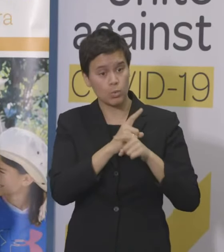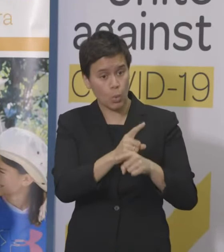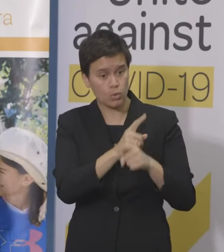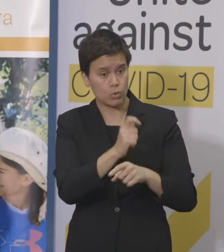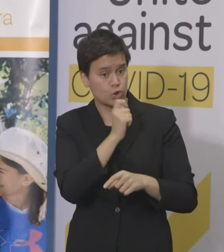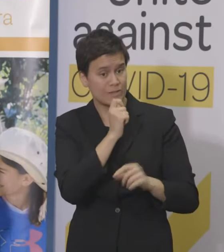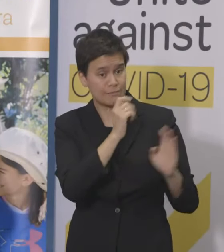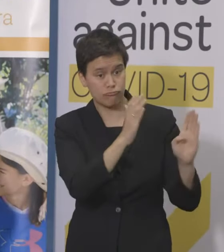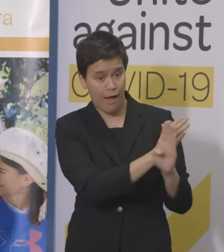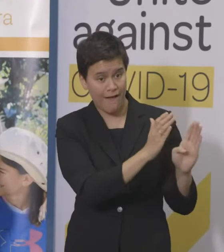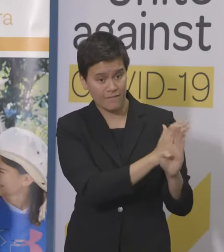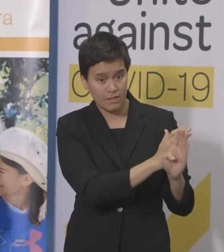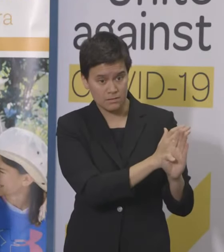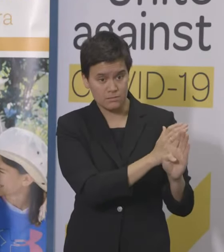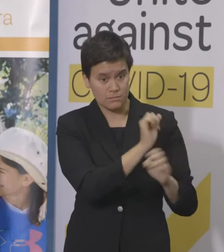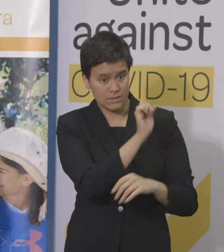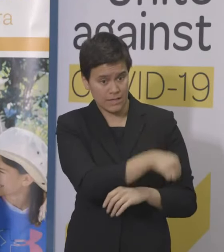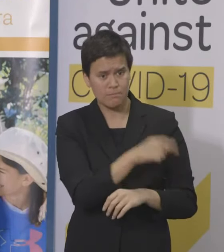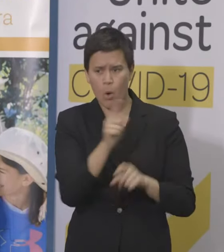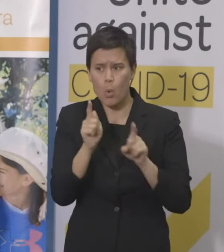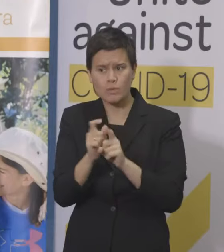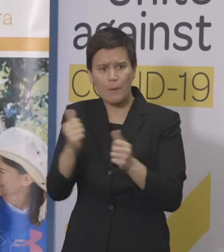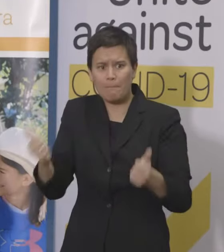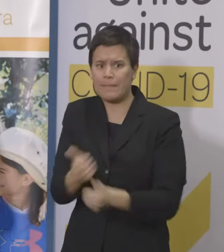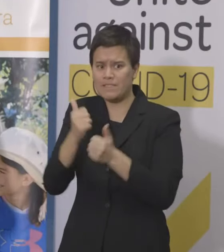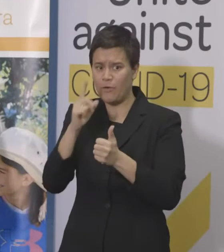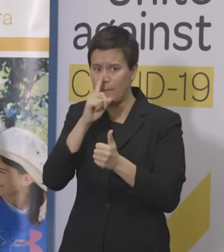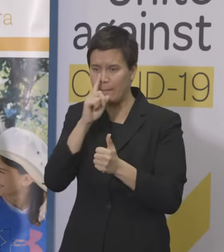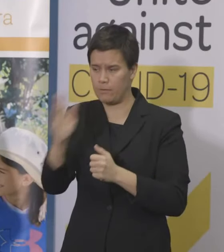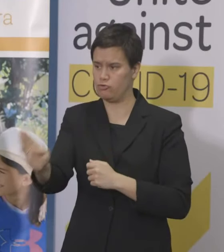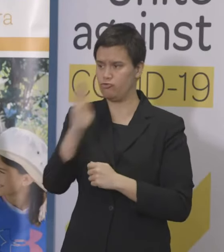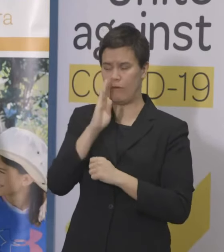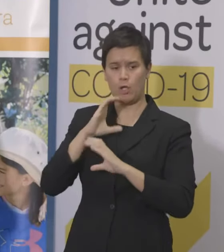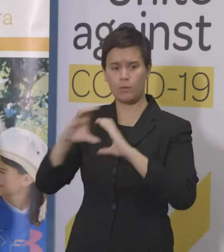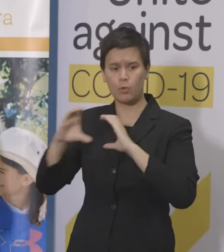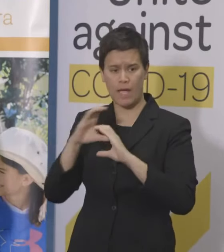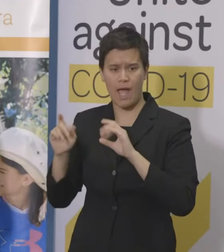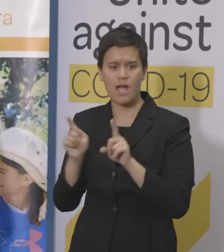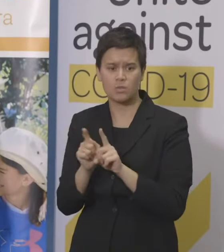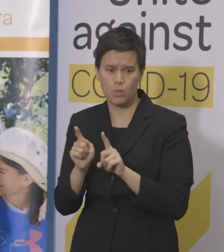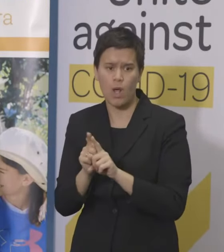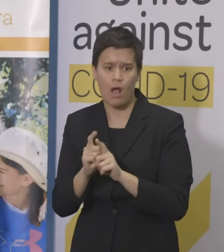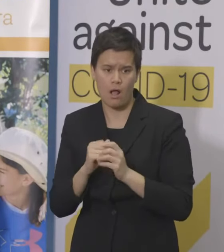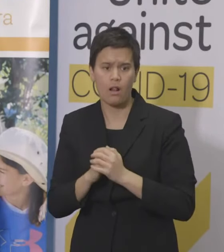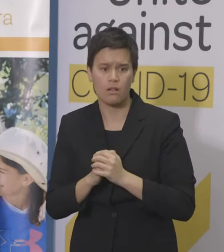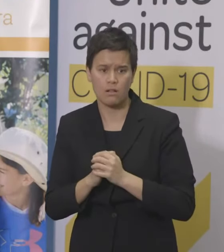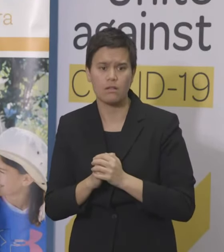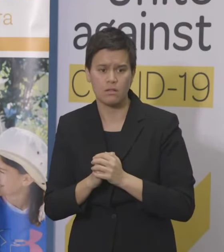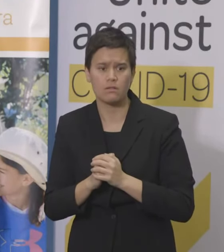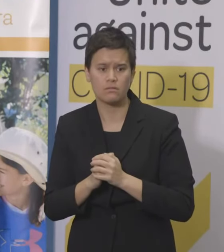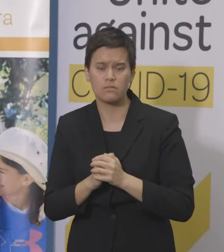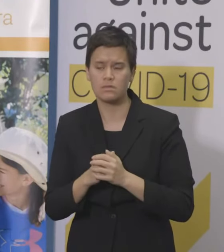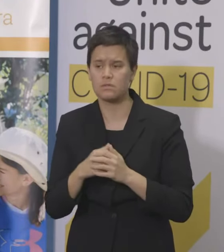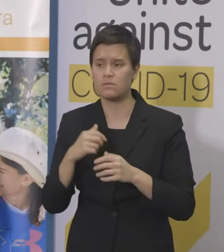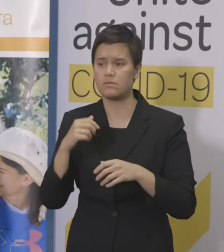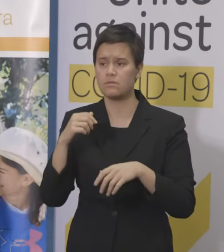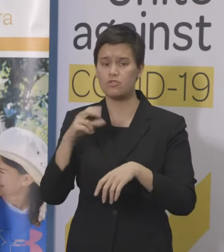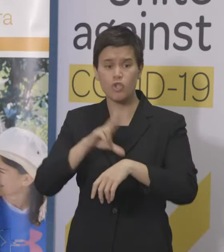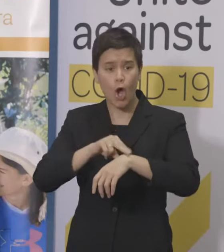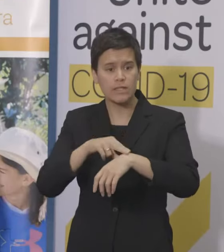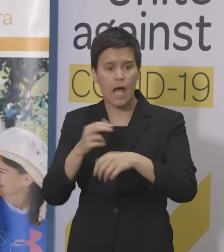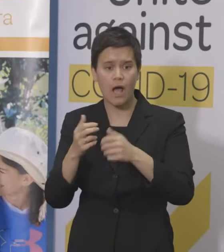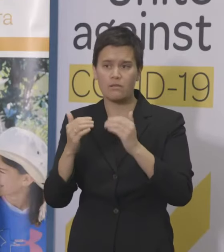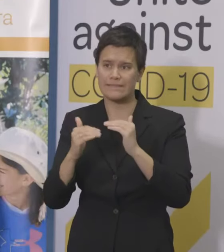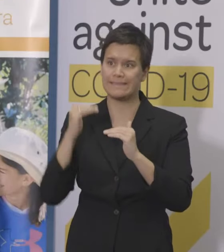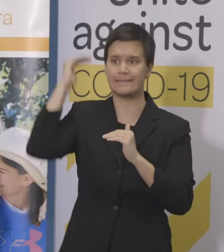media, there are many people raising them directly with us, and I have a direct line to senior GPs in the country, and they have my